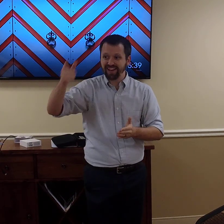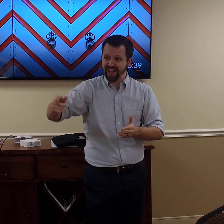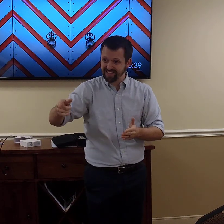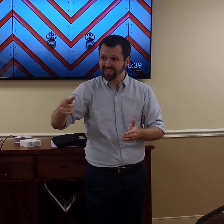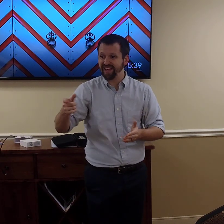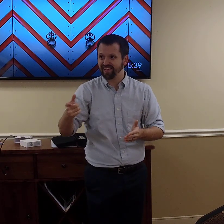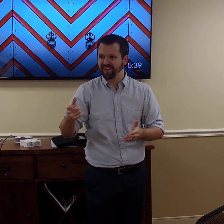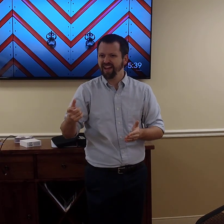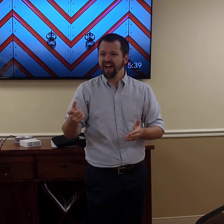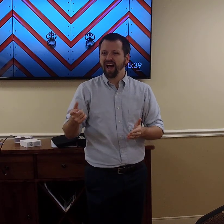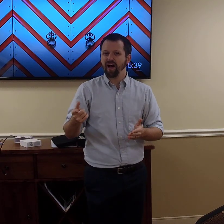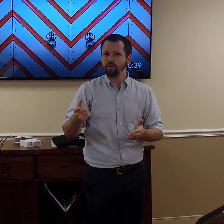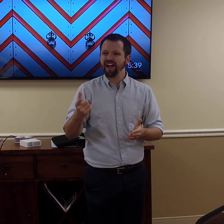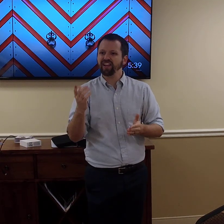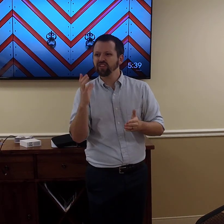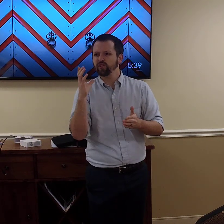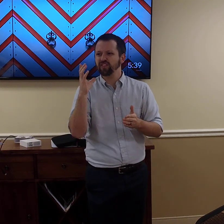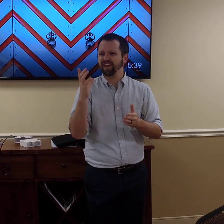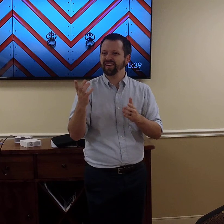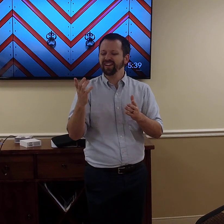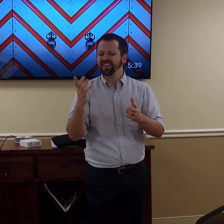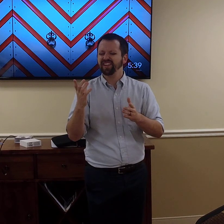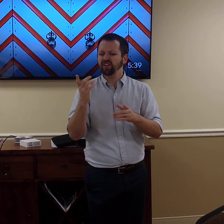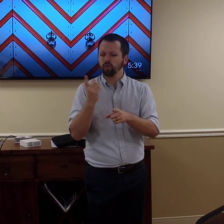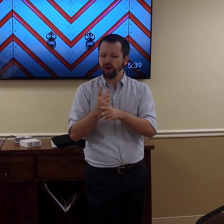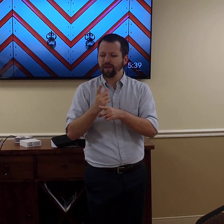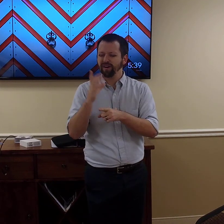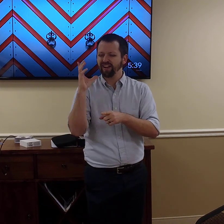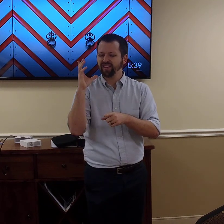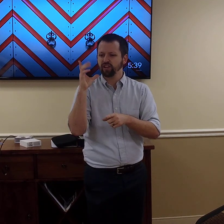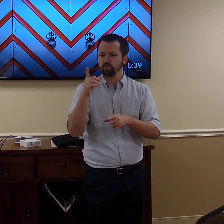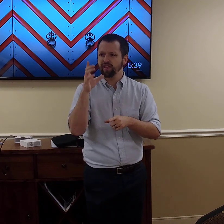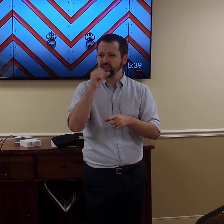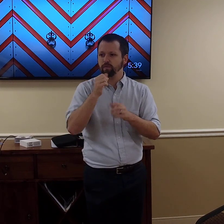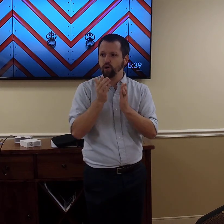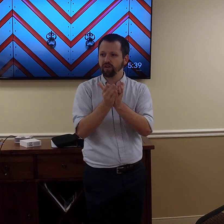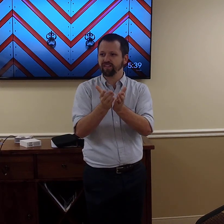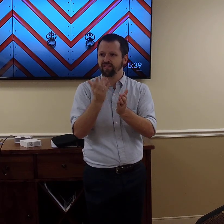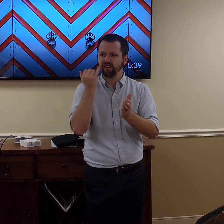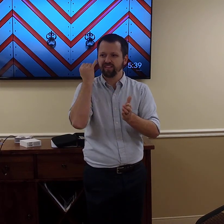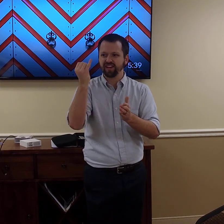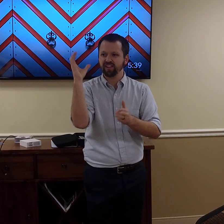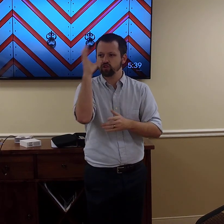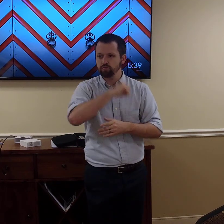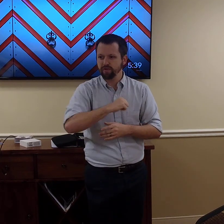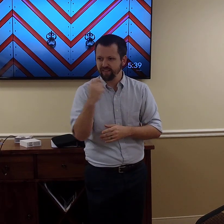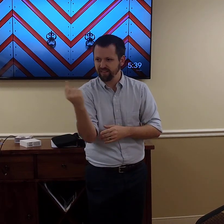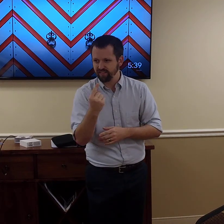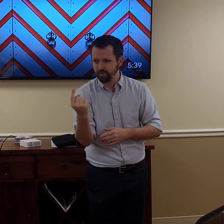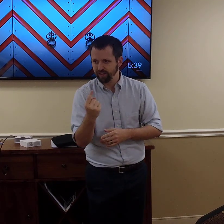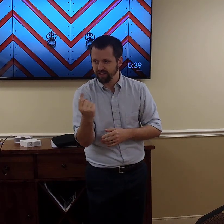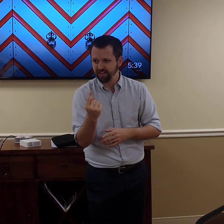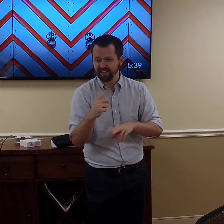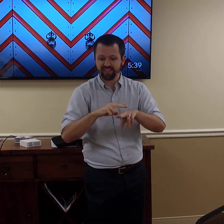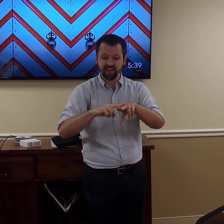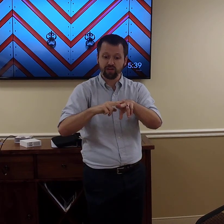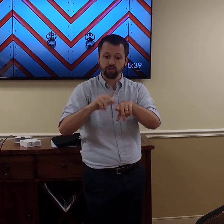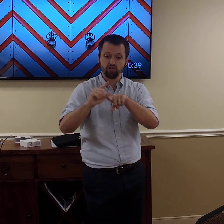Yes, yes. I like to use the. You're right, but I like that you missed the boat because it still has the idea that you missed something. Because that's the idea with train